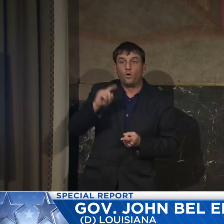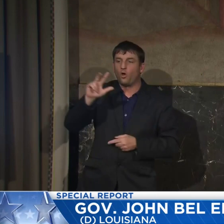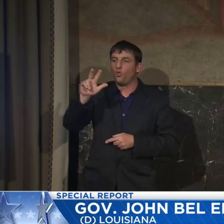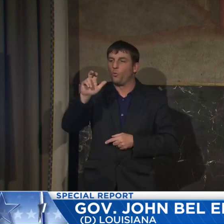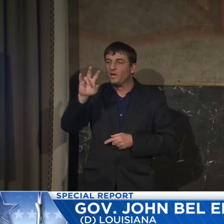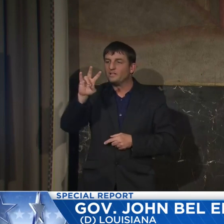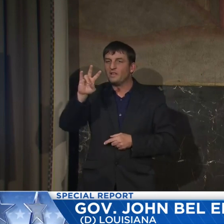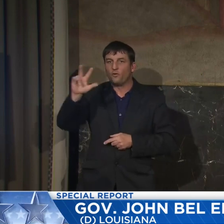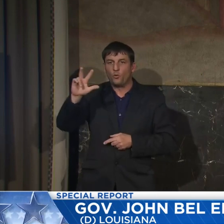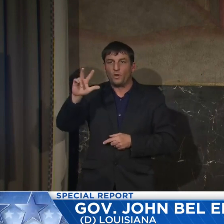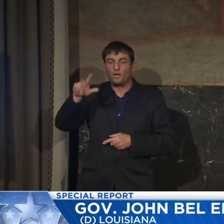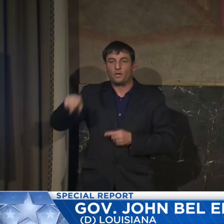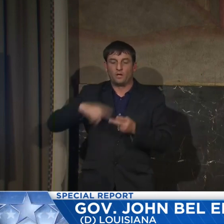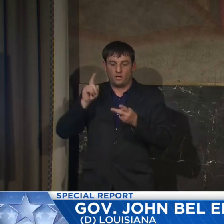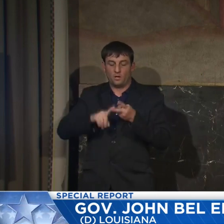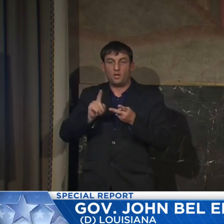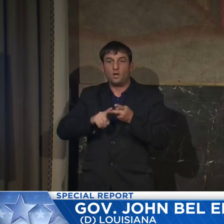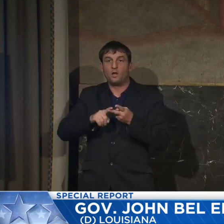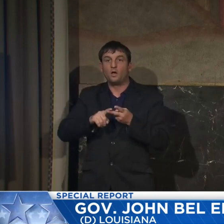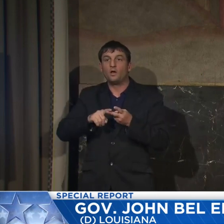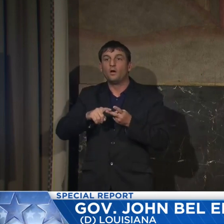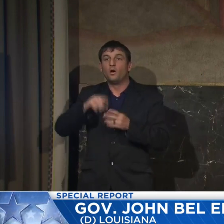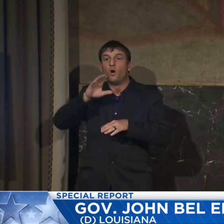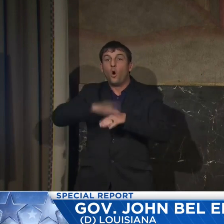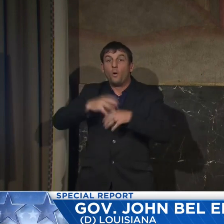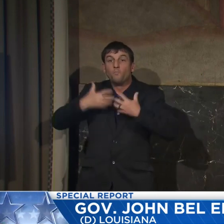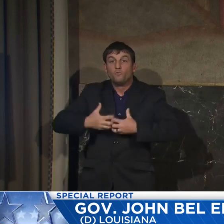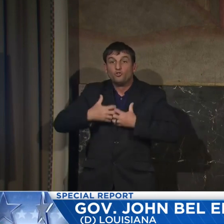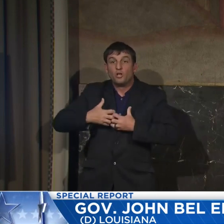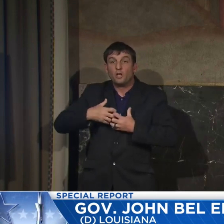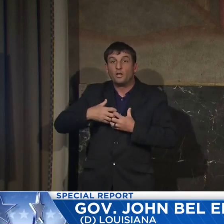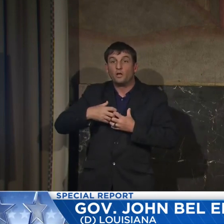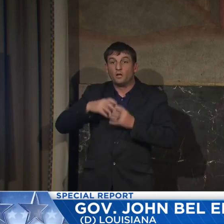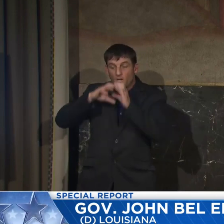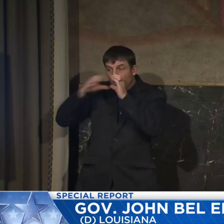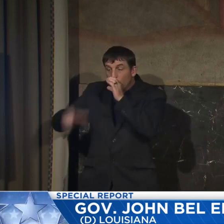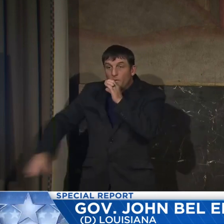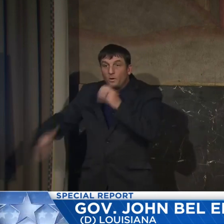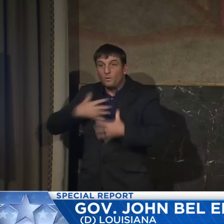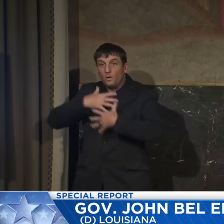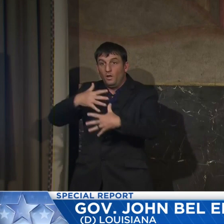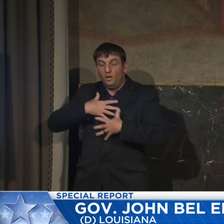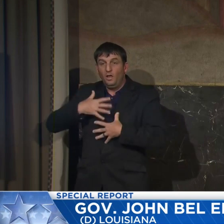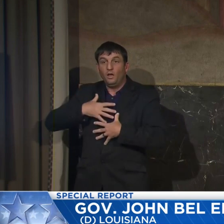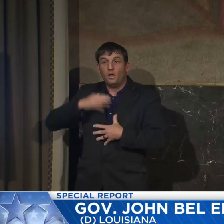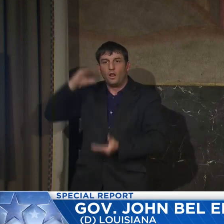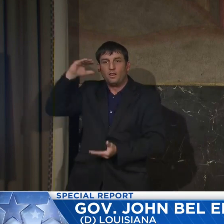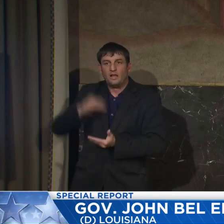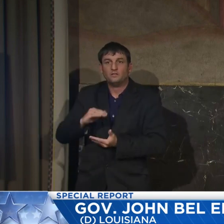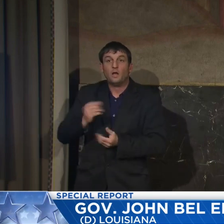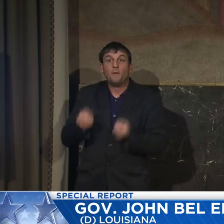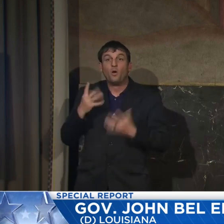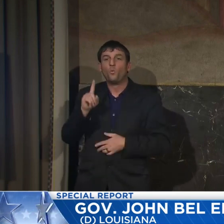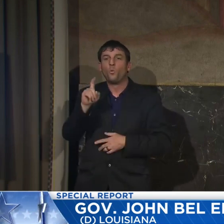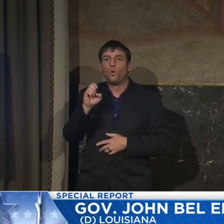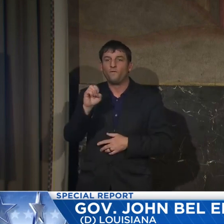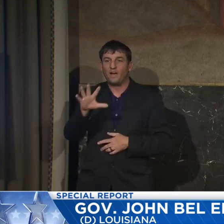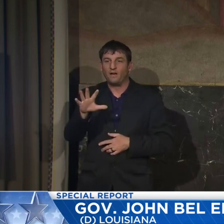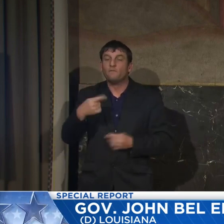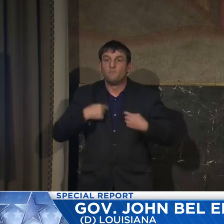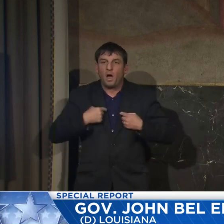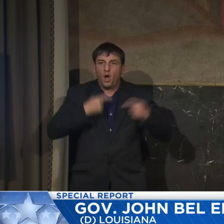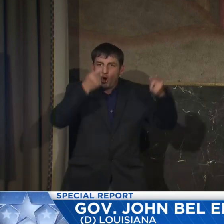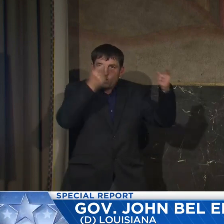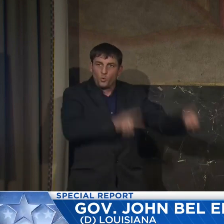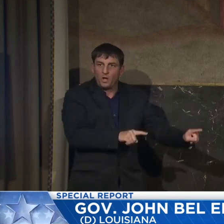in our hospitals on ventilators with COVID down 105. And that said, I agree with Dr. Bu. We're